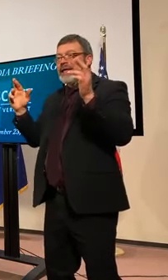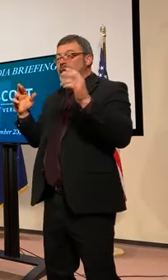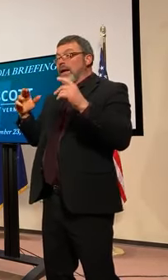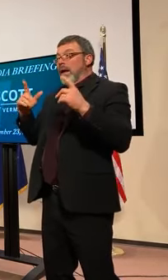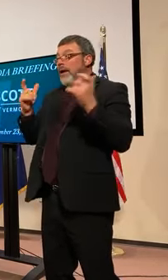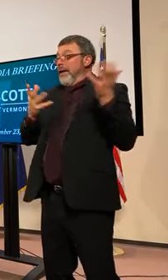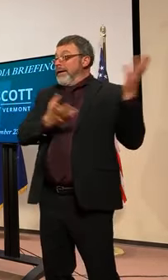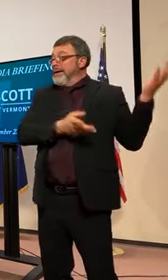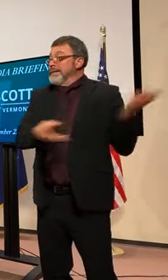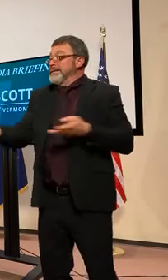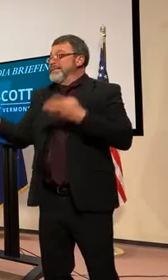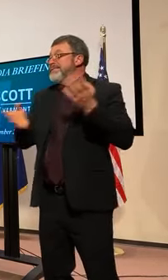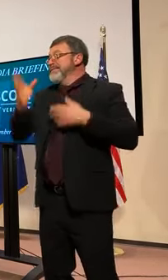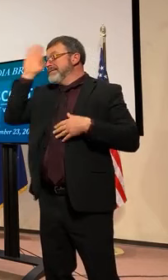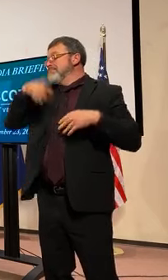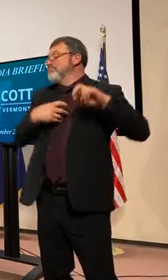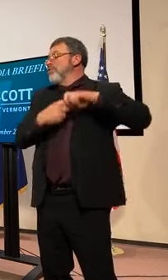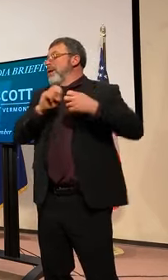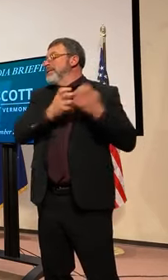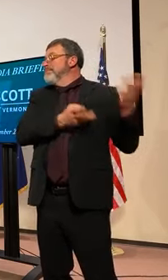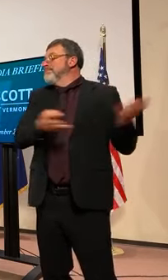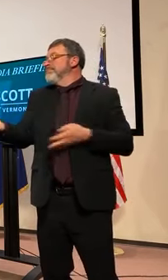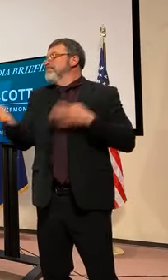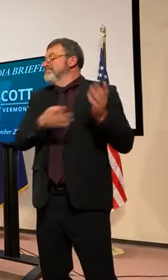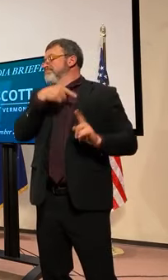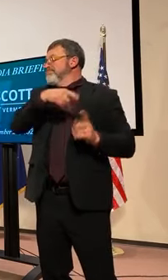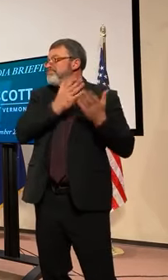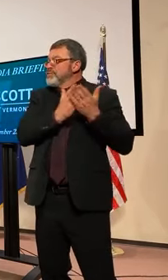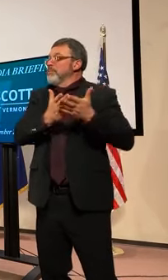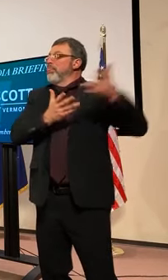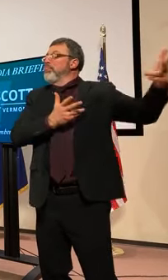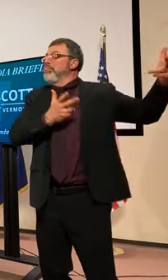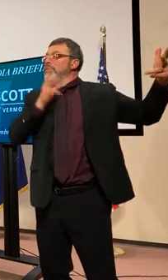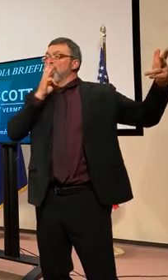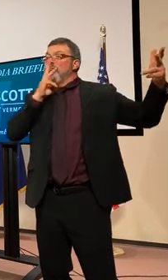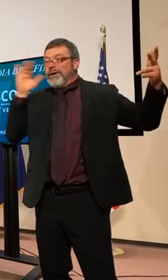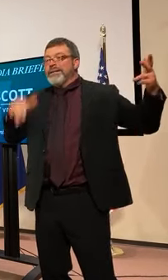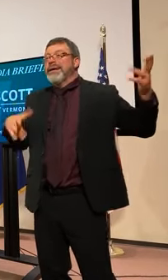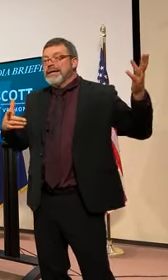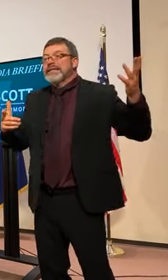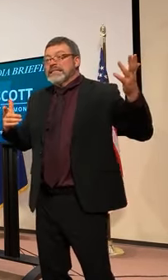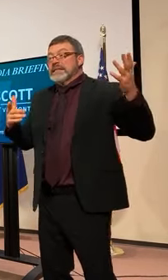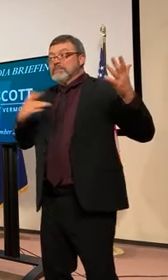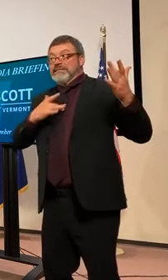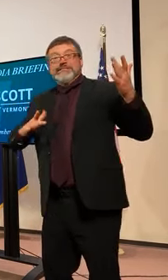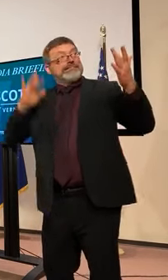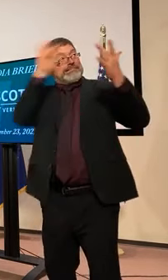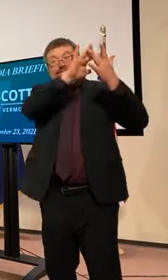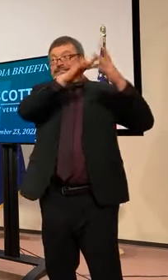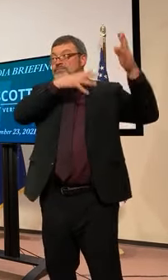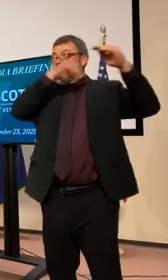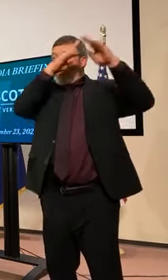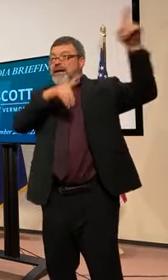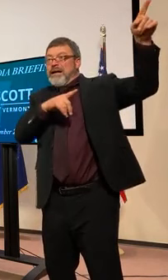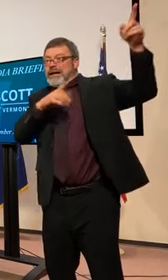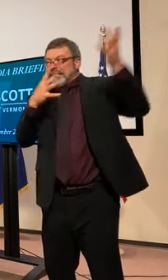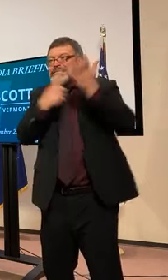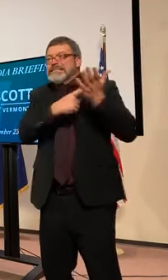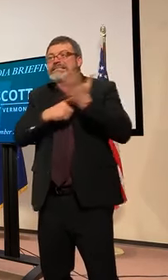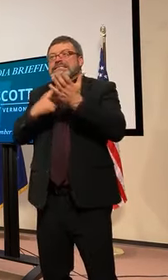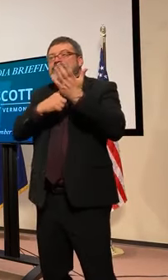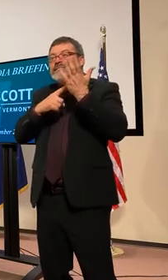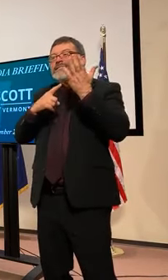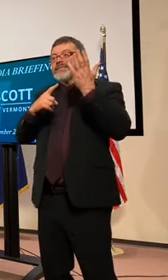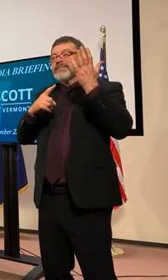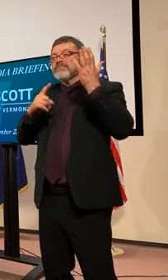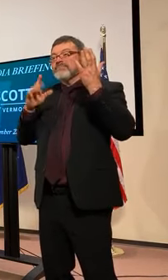reason, but again, on the call with the White House today, It appears it's geographic. Many areas